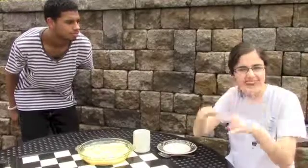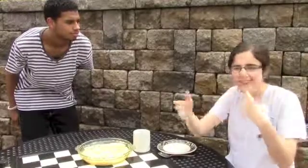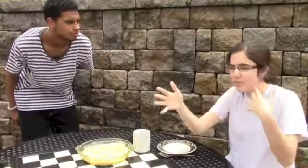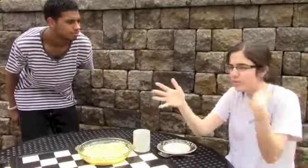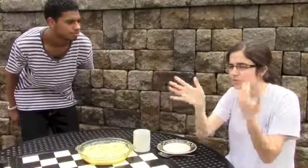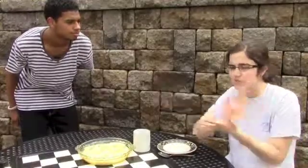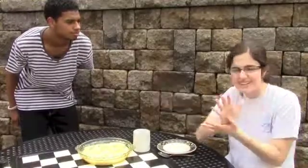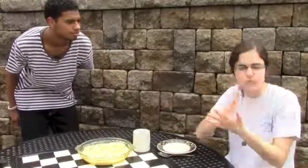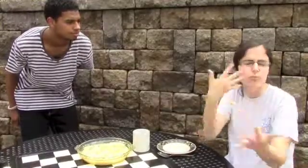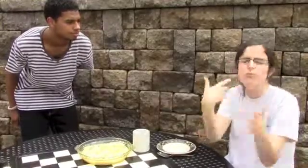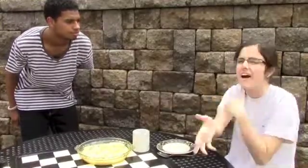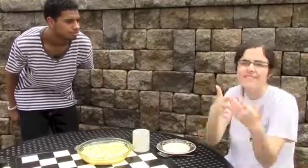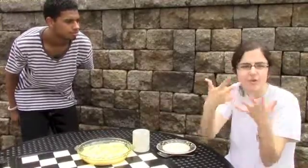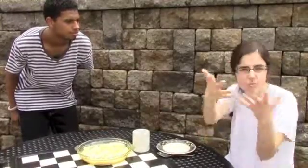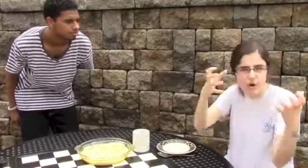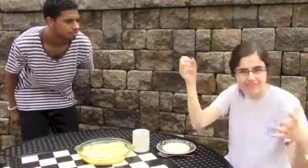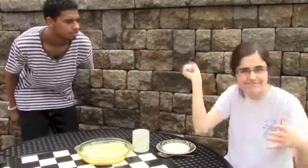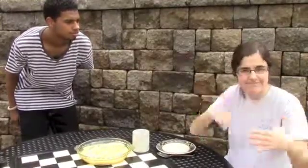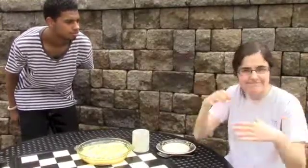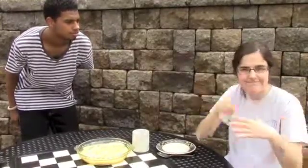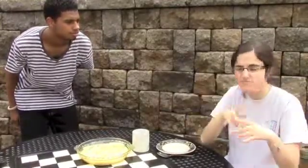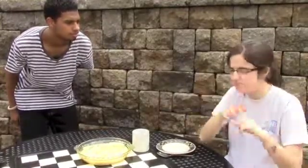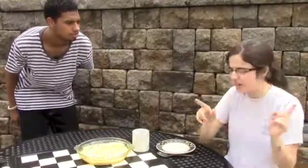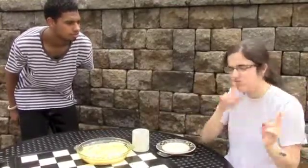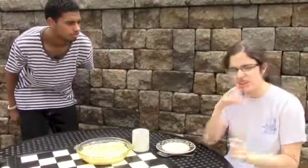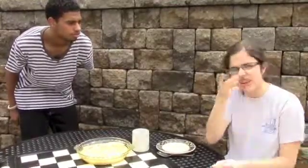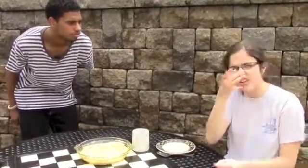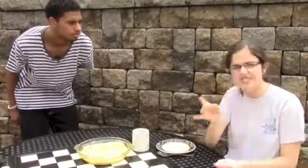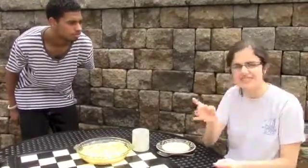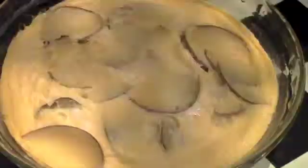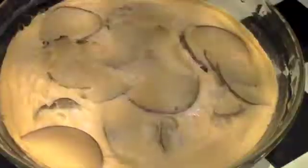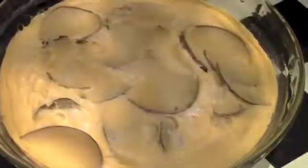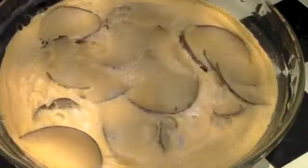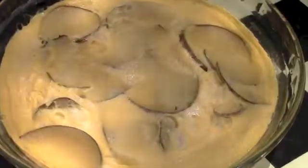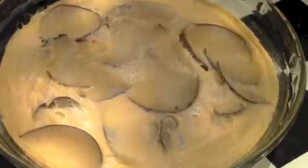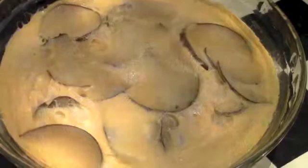But they make them with potatoes and eggs and whatever you want in them. Huh.